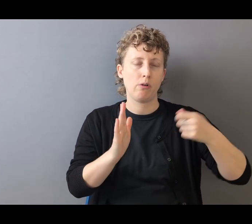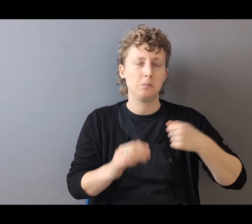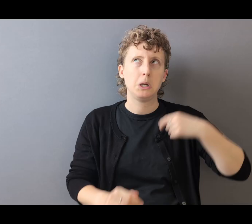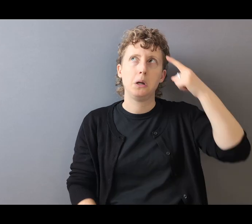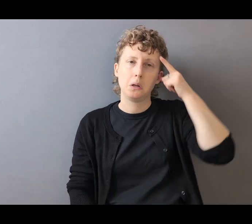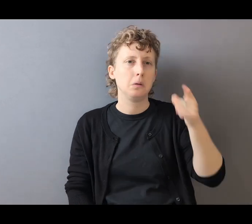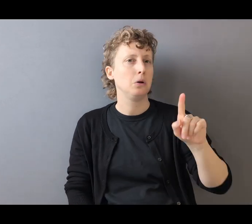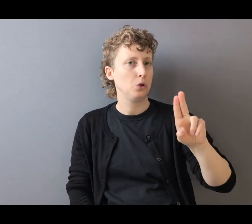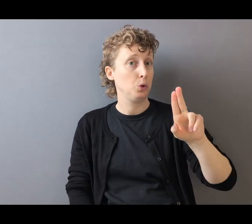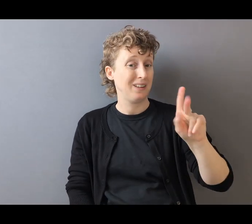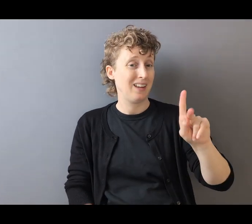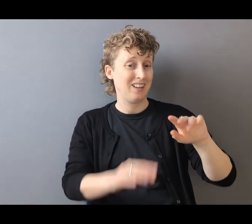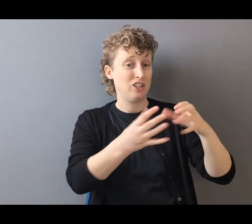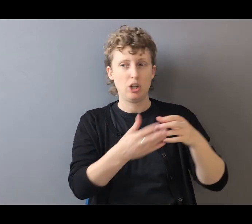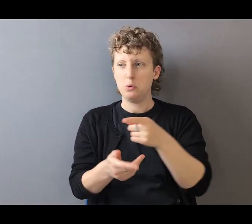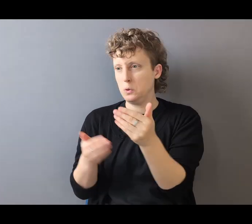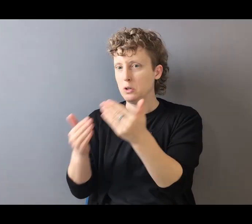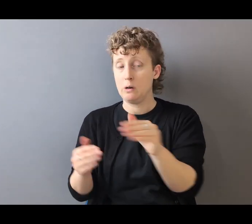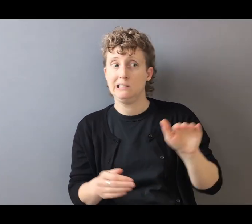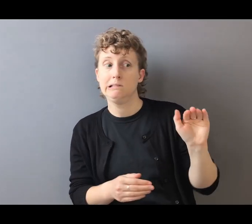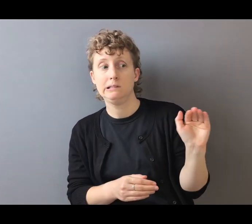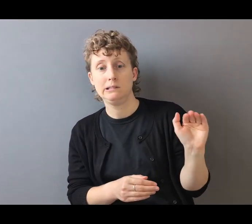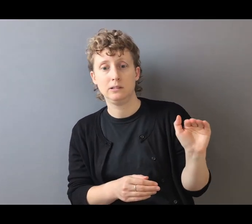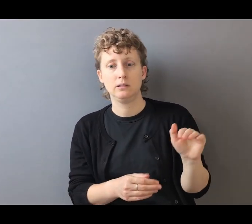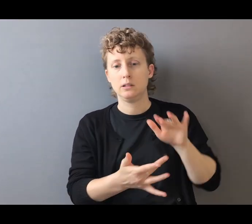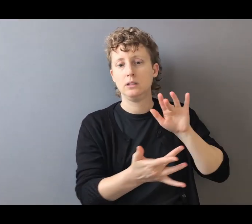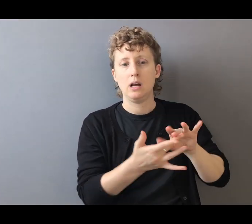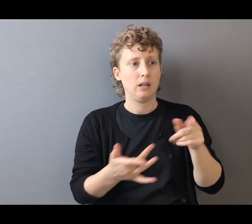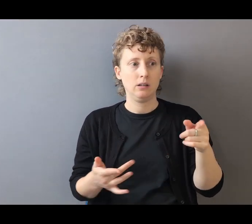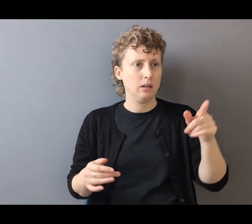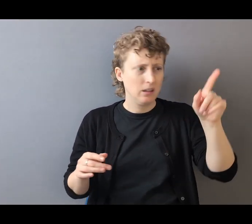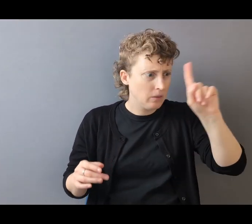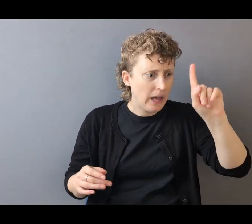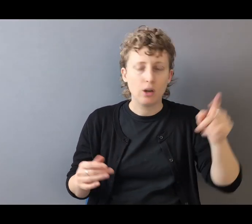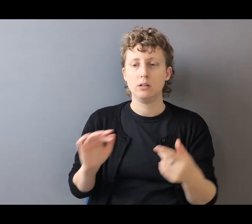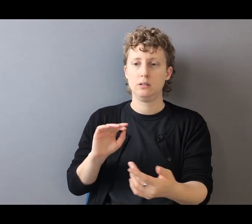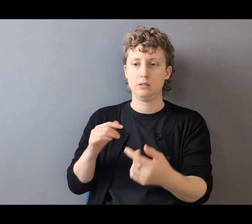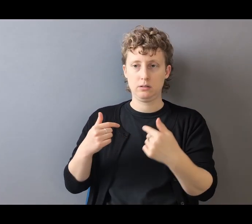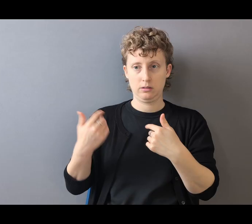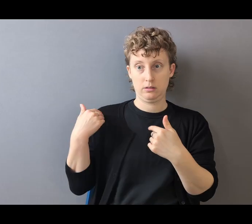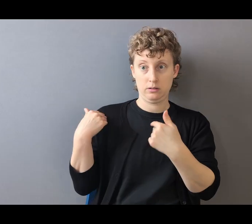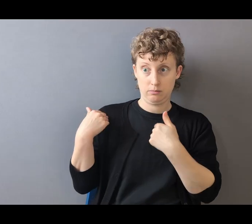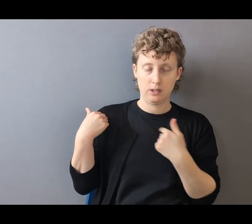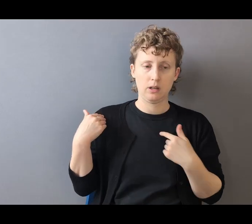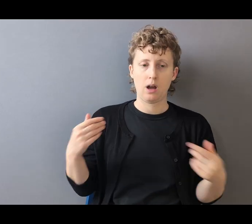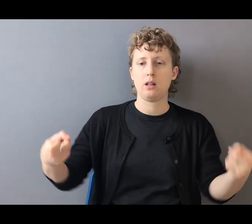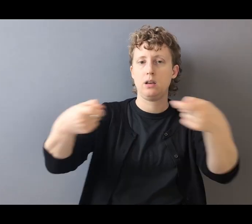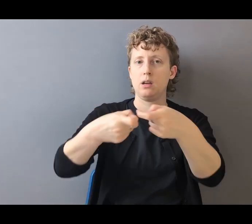UK chapter leads would be the best way to move forward. And if you can't find them, then just reach out to me and I will connect you,